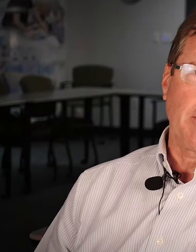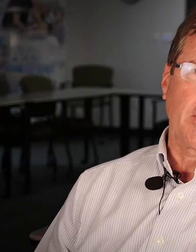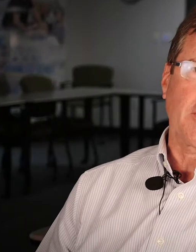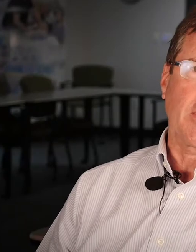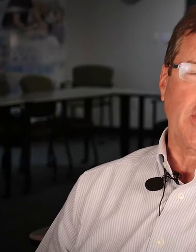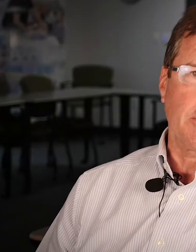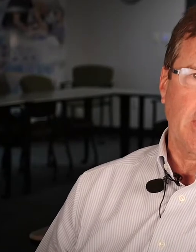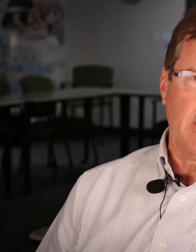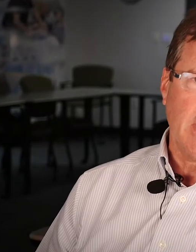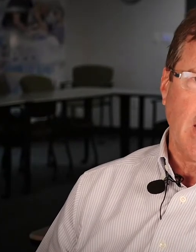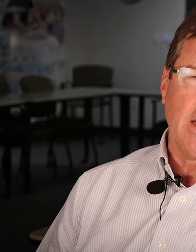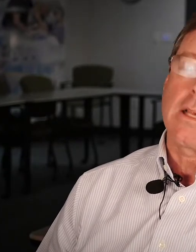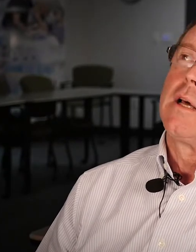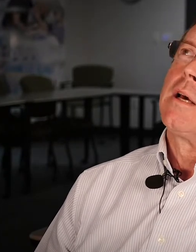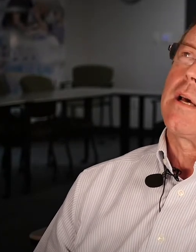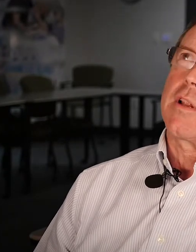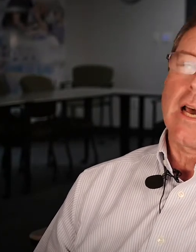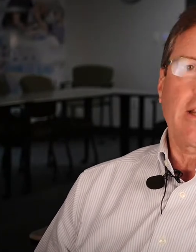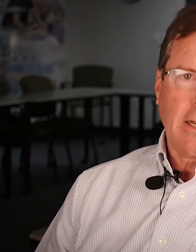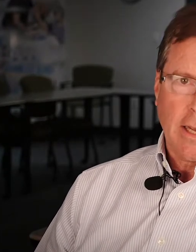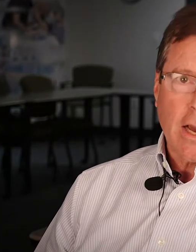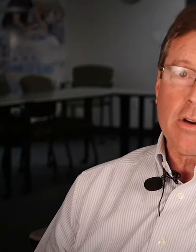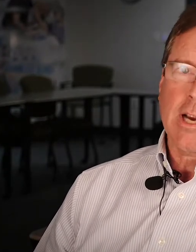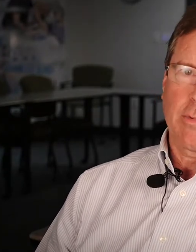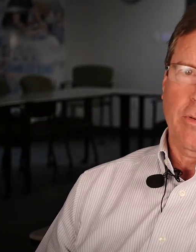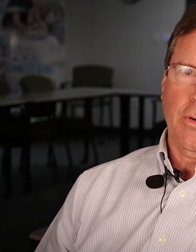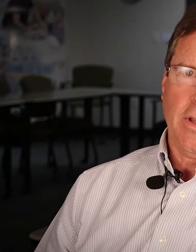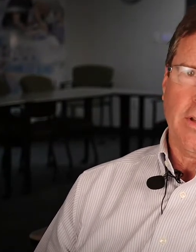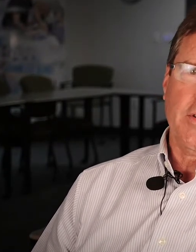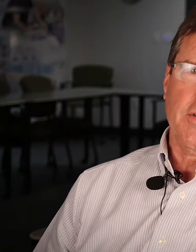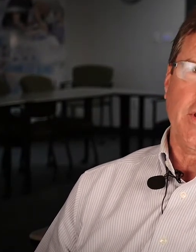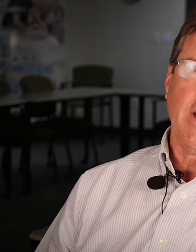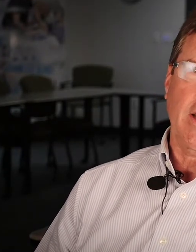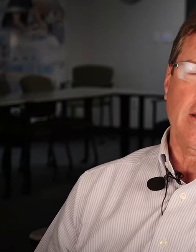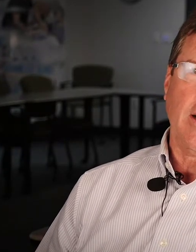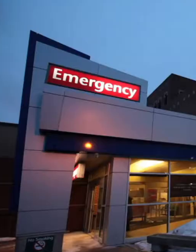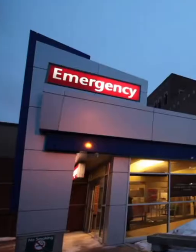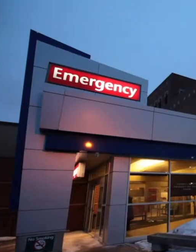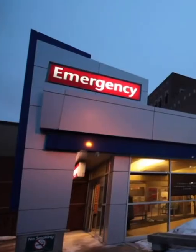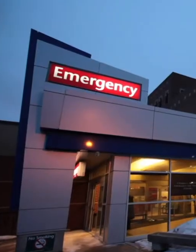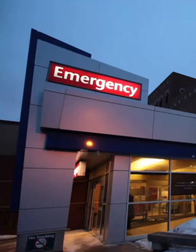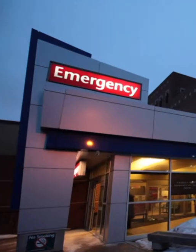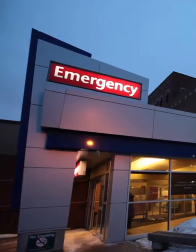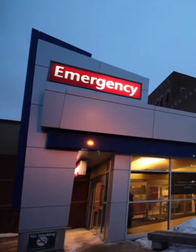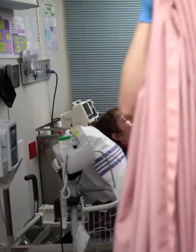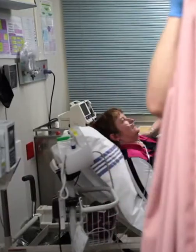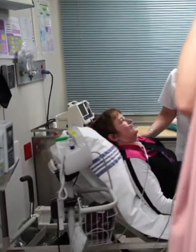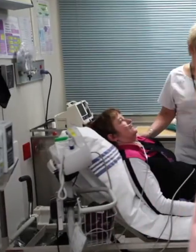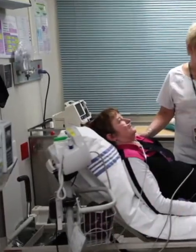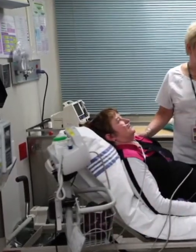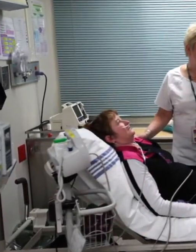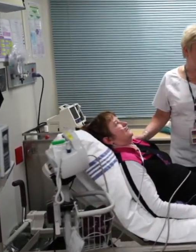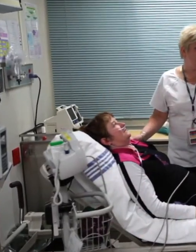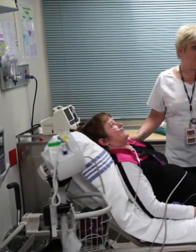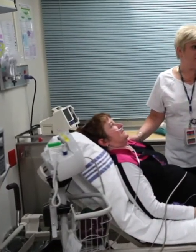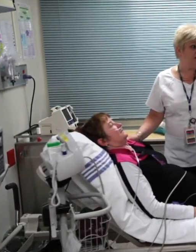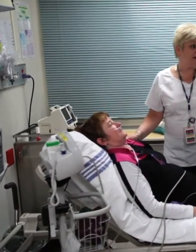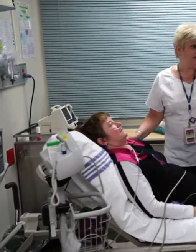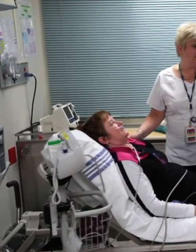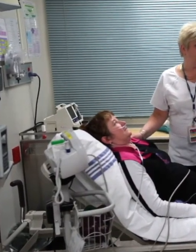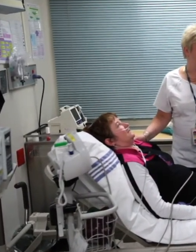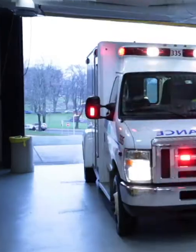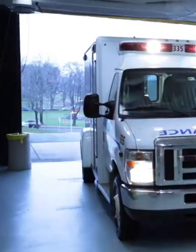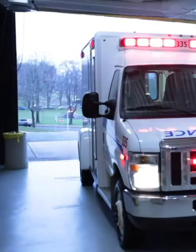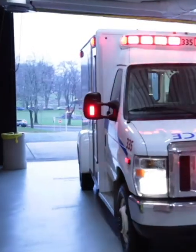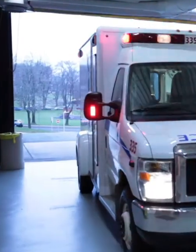family members. They tend to be in denial. And the likely outcome of all this is that they end up in the emergency room, probably subsequently admitted